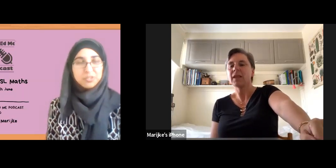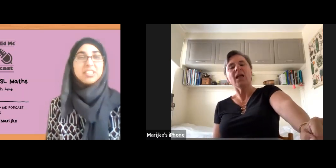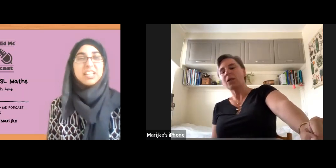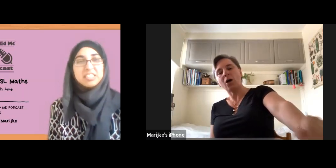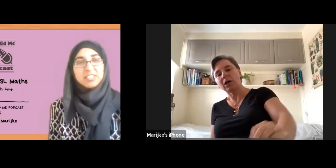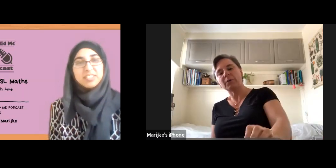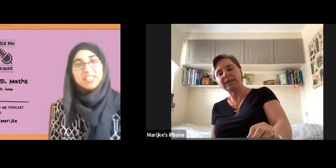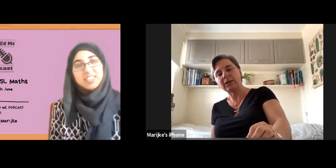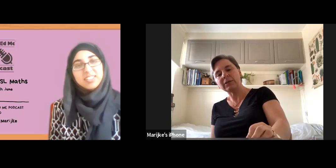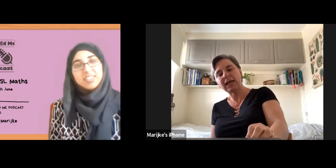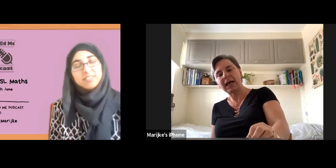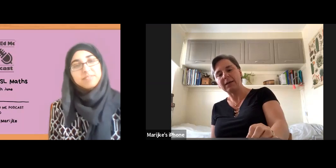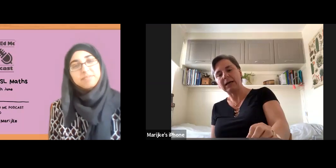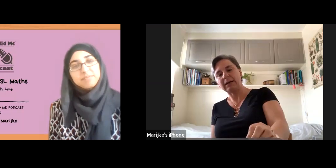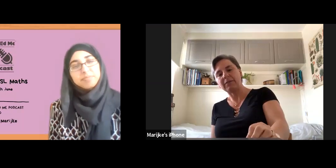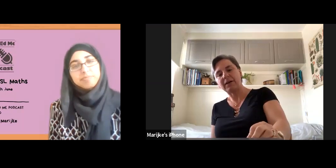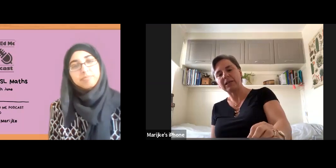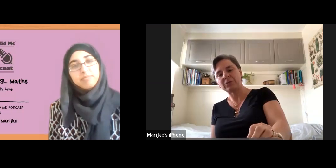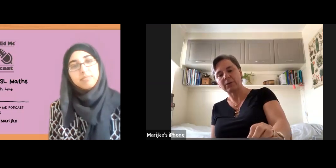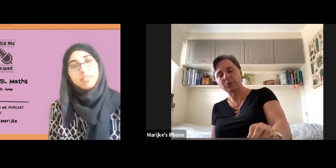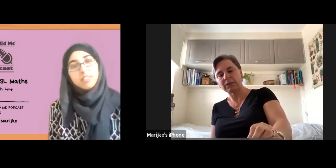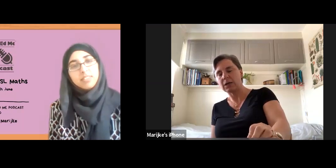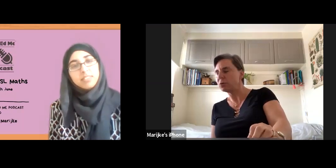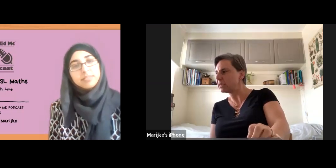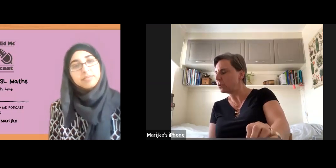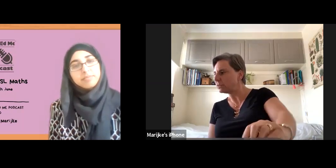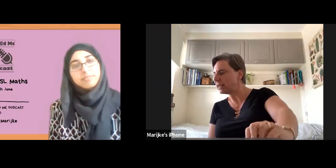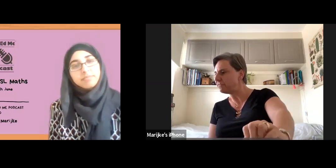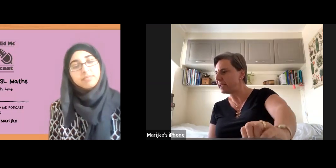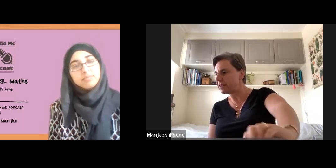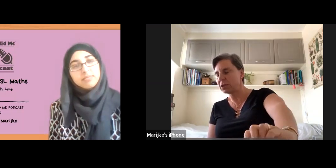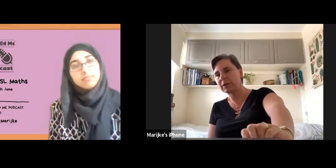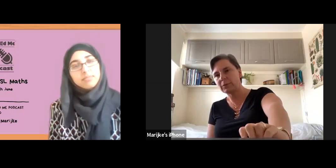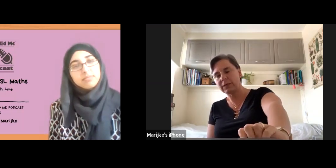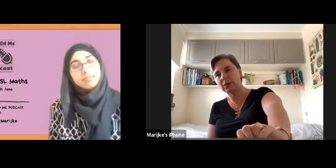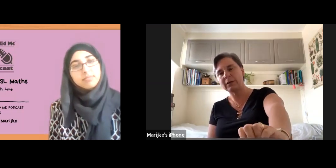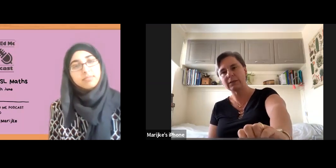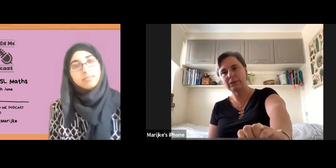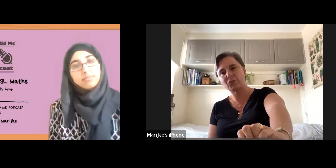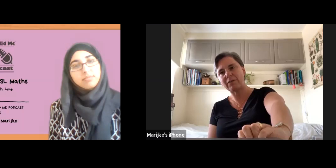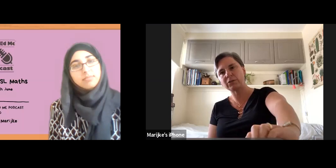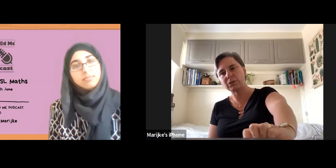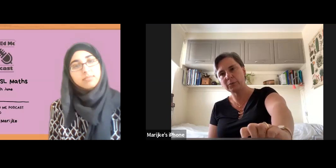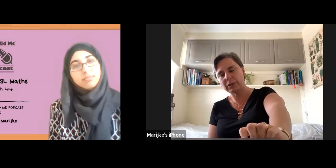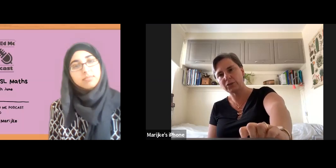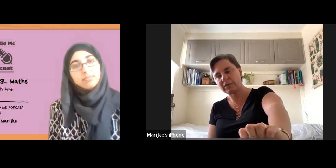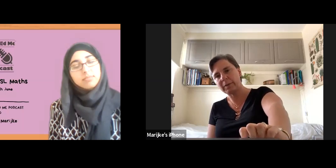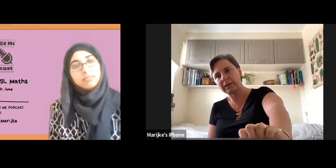of this? No, not really. The only time I found it interesting was what's it called? That effect, you know, when you go in, when you travel to the moon and you travel back, then